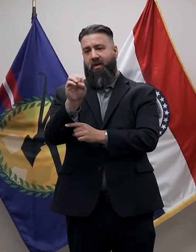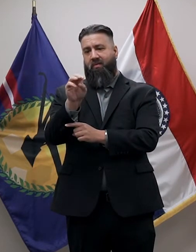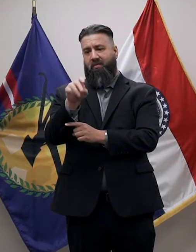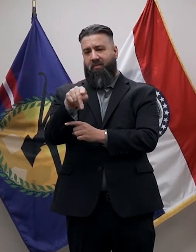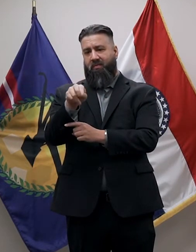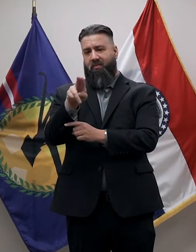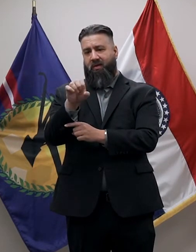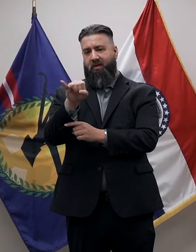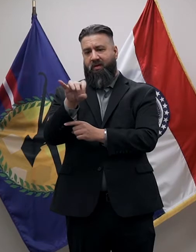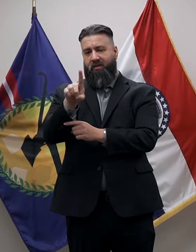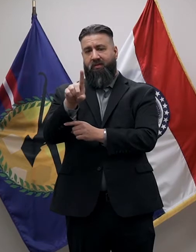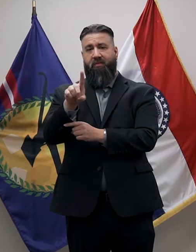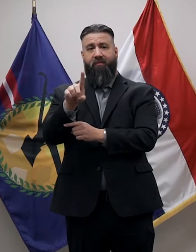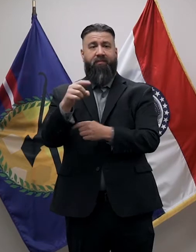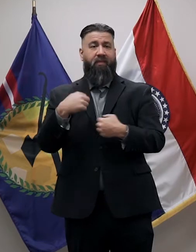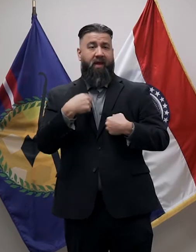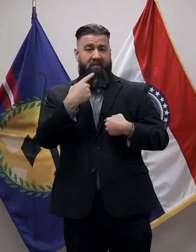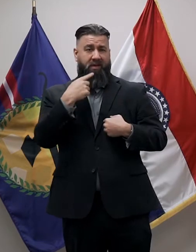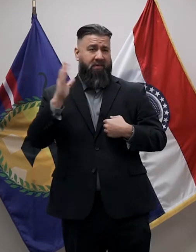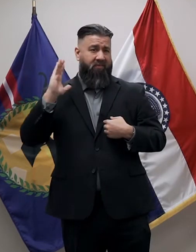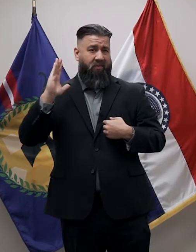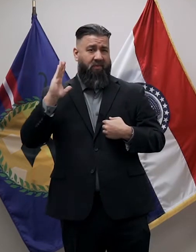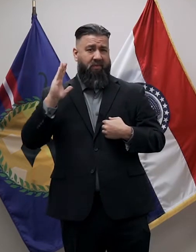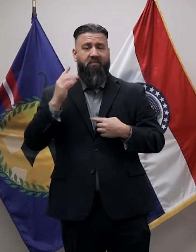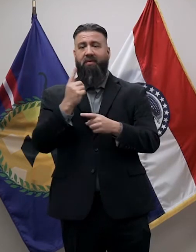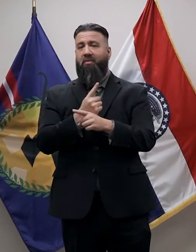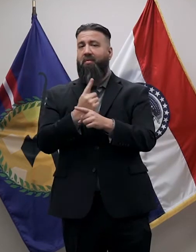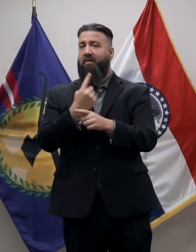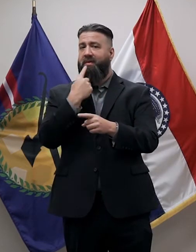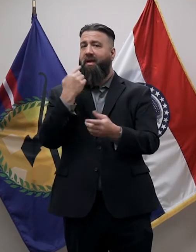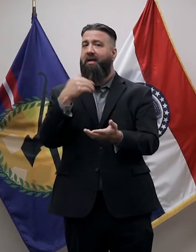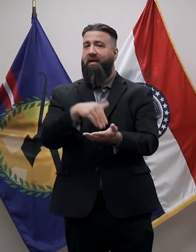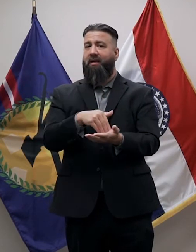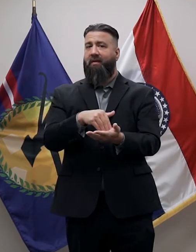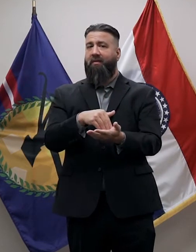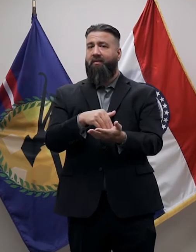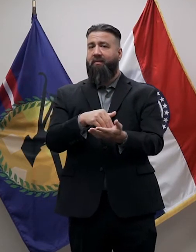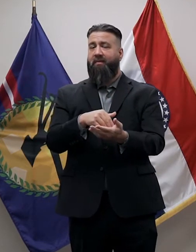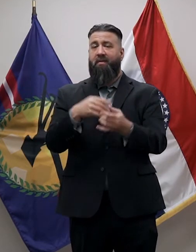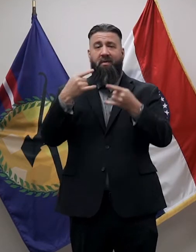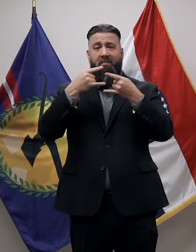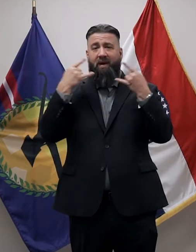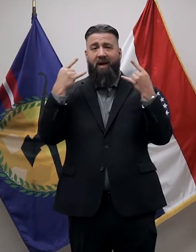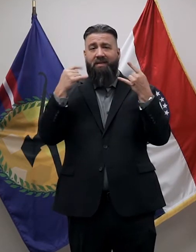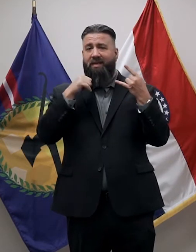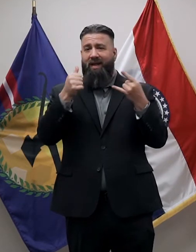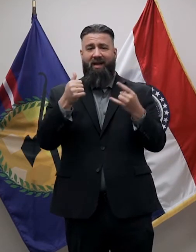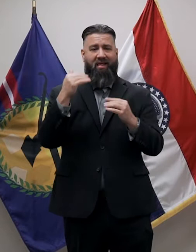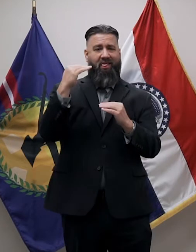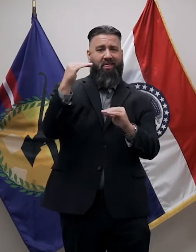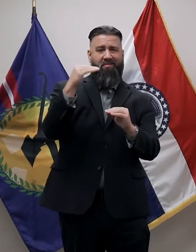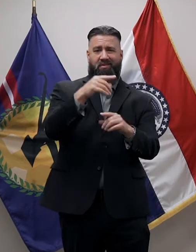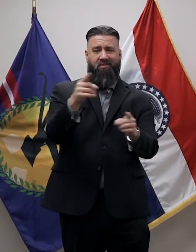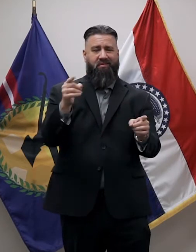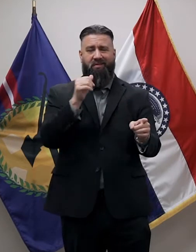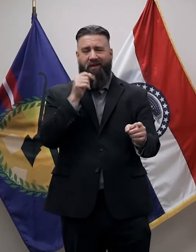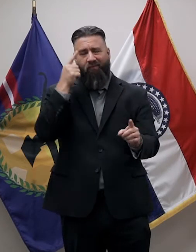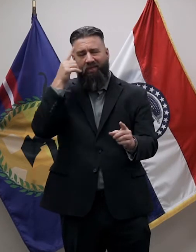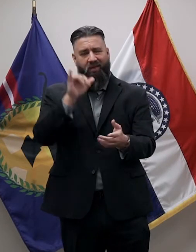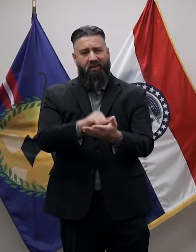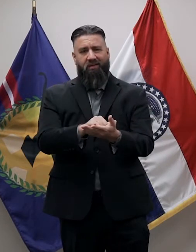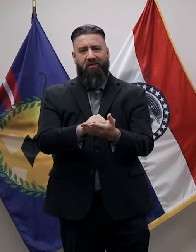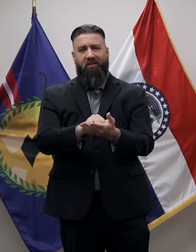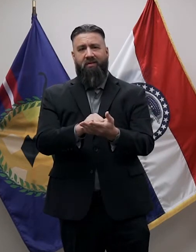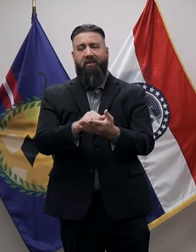and it's appropriate to say it again. Masks have never been about restrictions. They've been a path to more